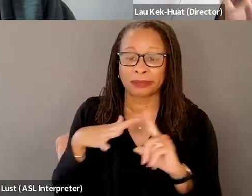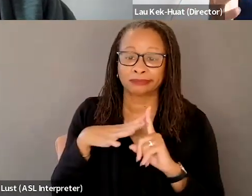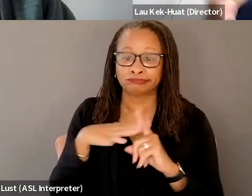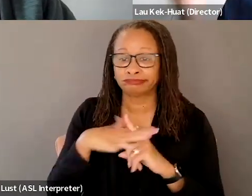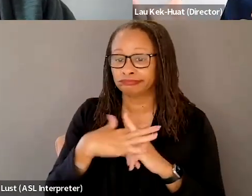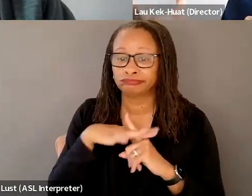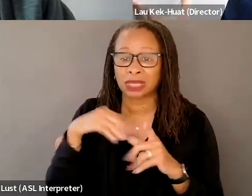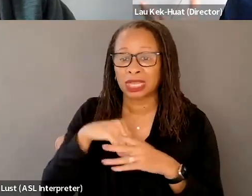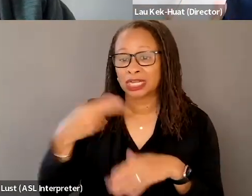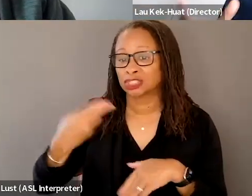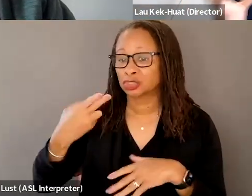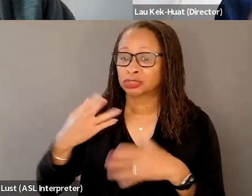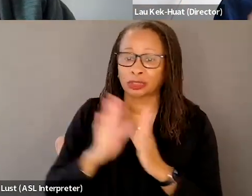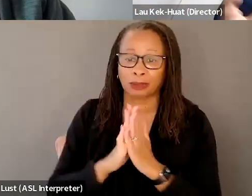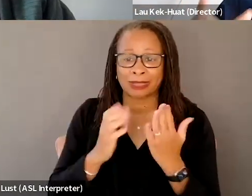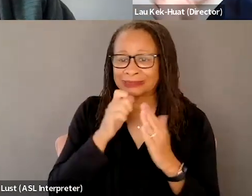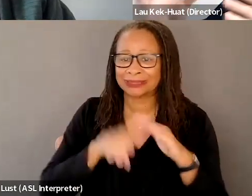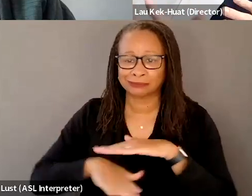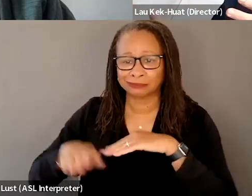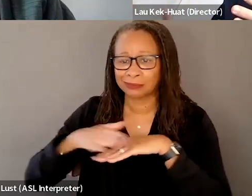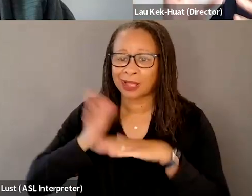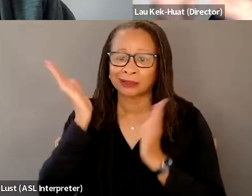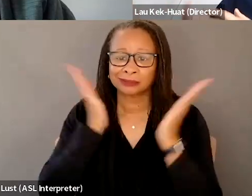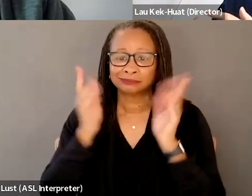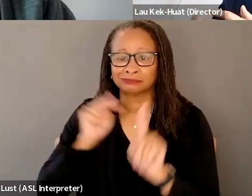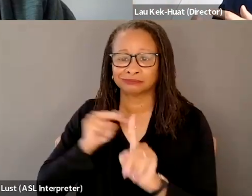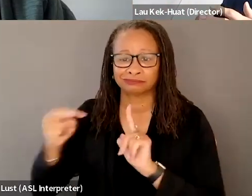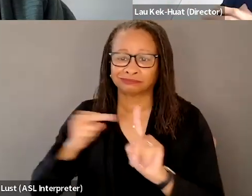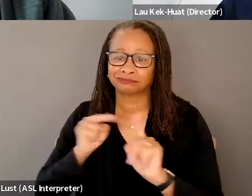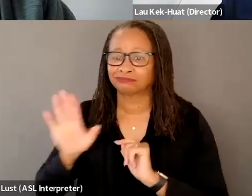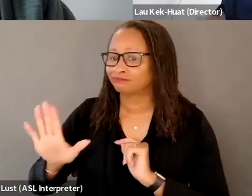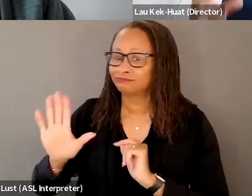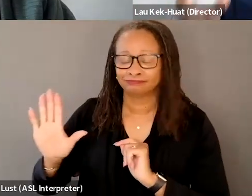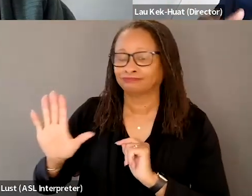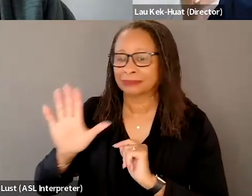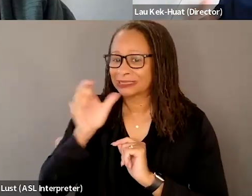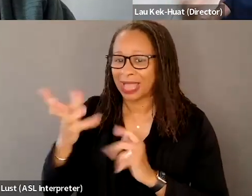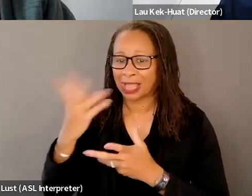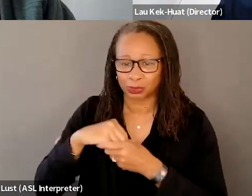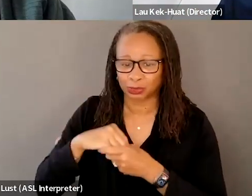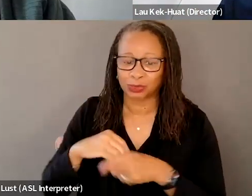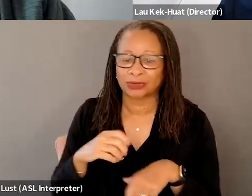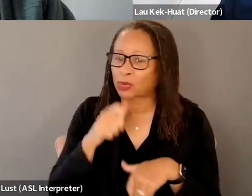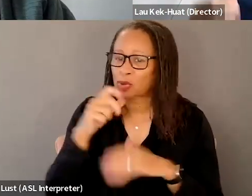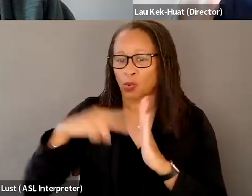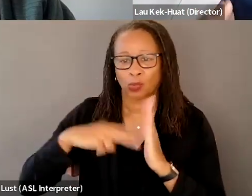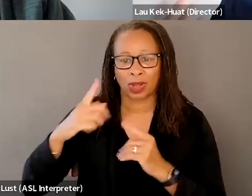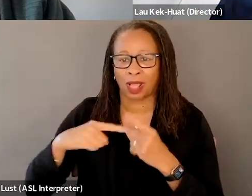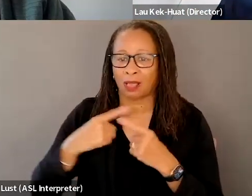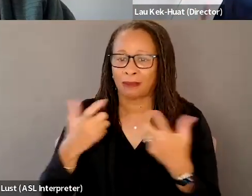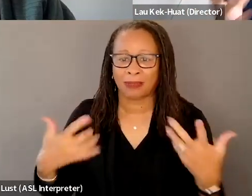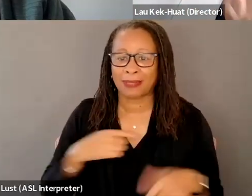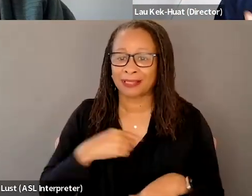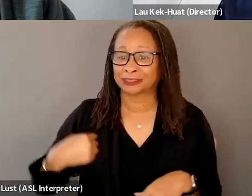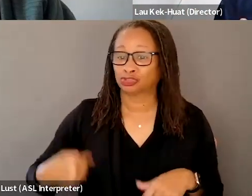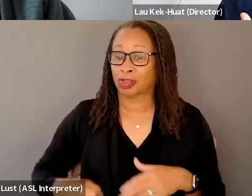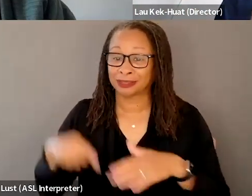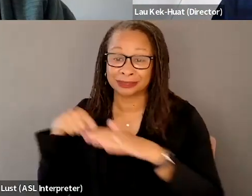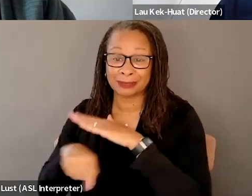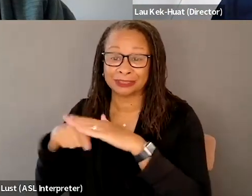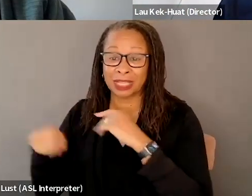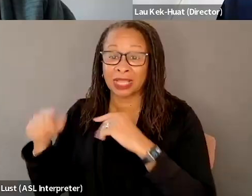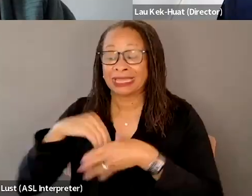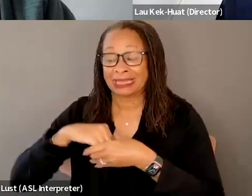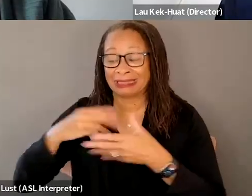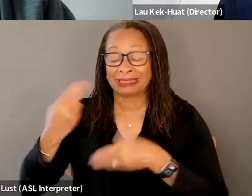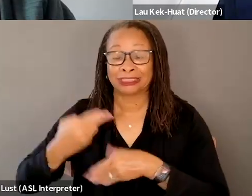book is much based on the Malay nationalism narrative. So we don't read much about the Chinese massacre on the history